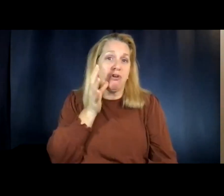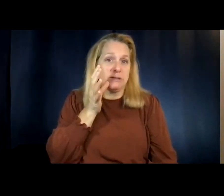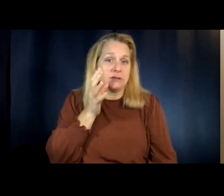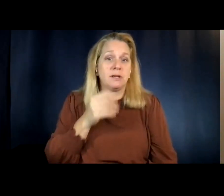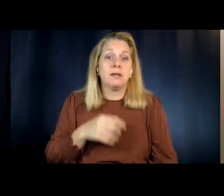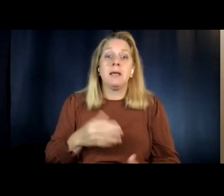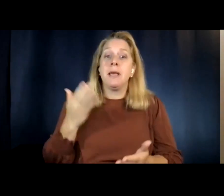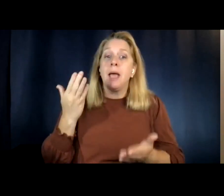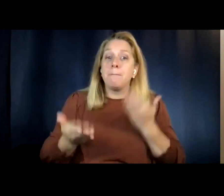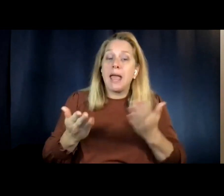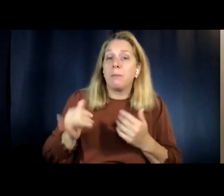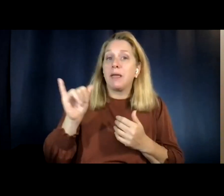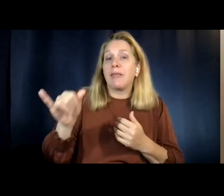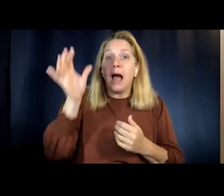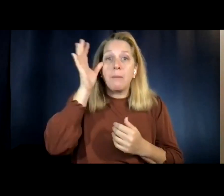that you haven't